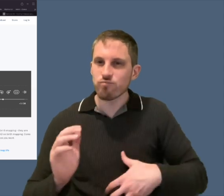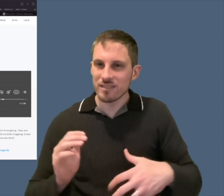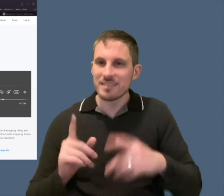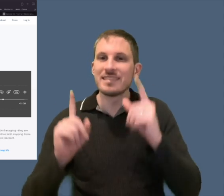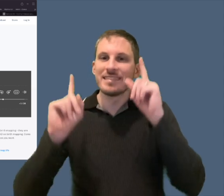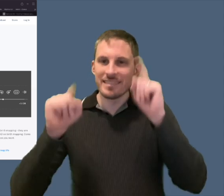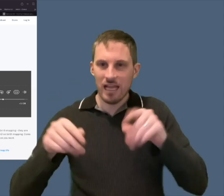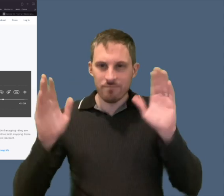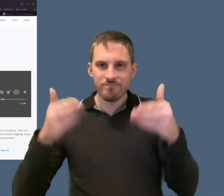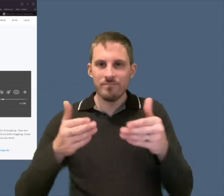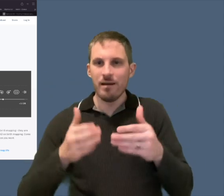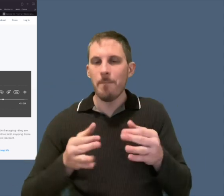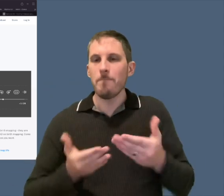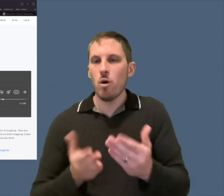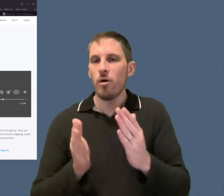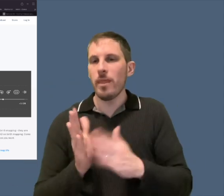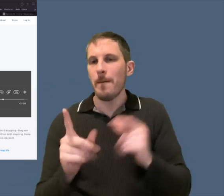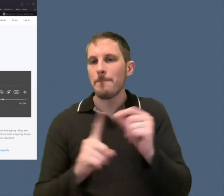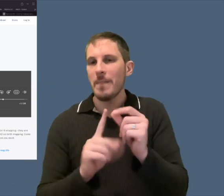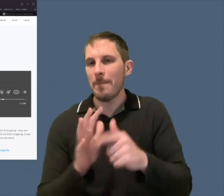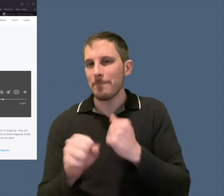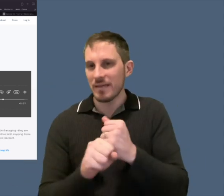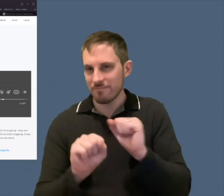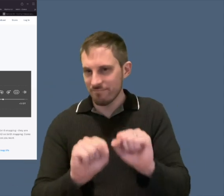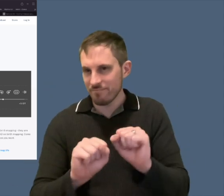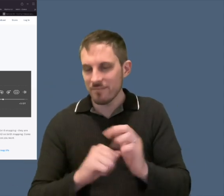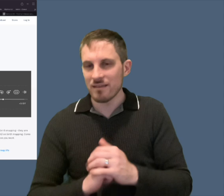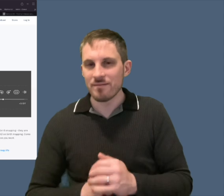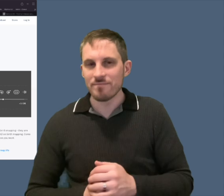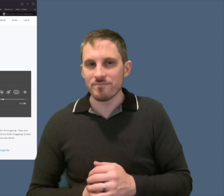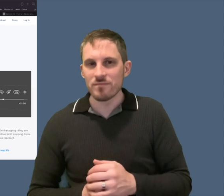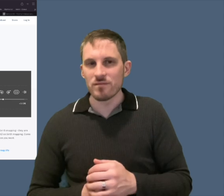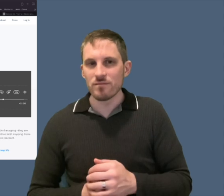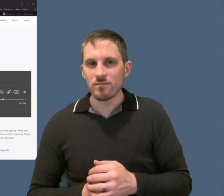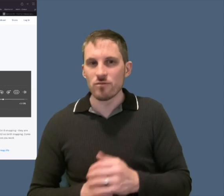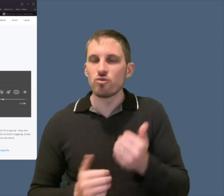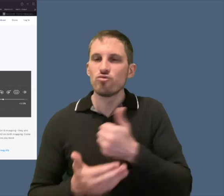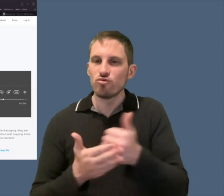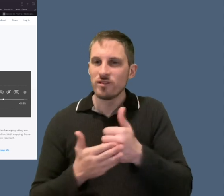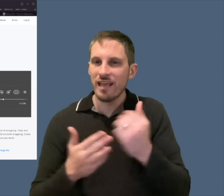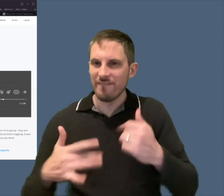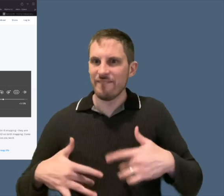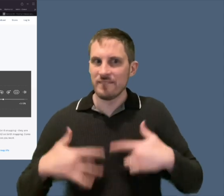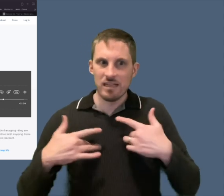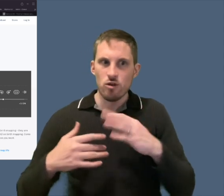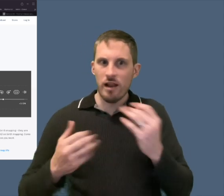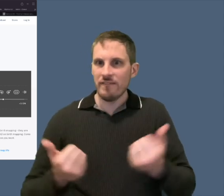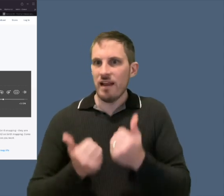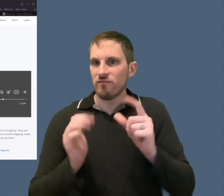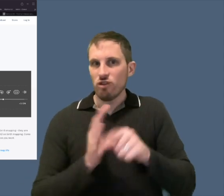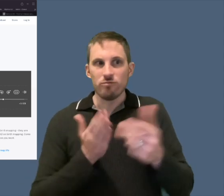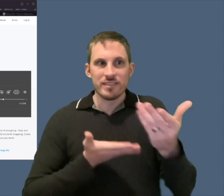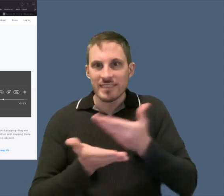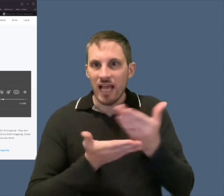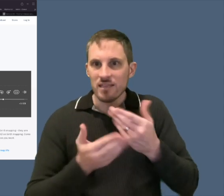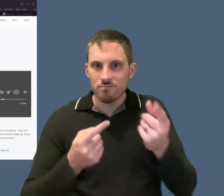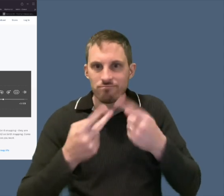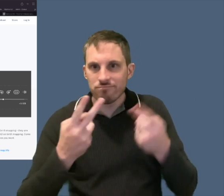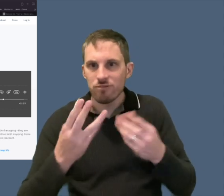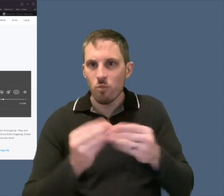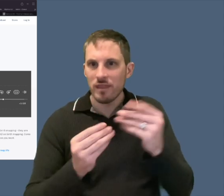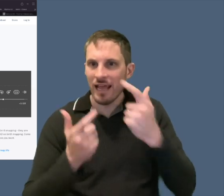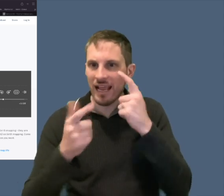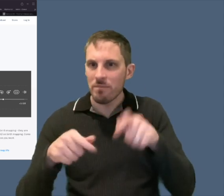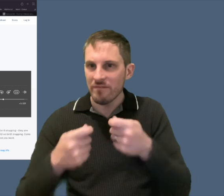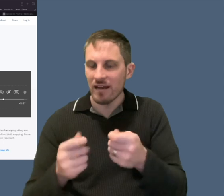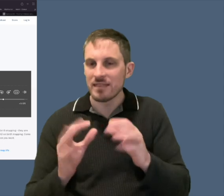with it. There's definitely a feeling of not having enough time to discuss things with care providers, particularly